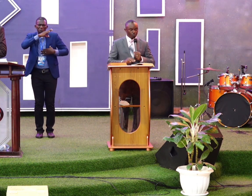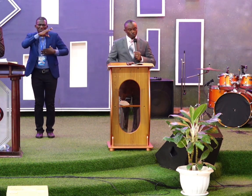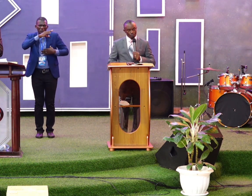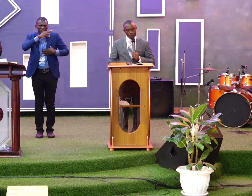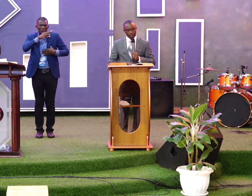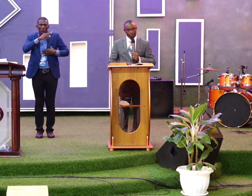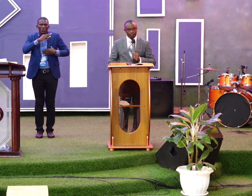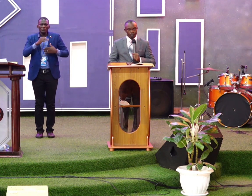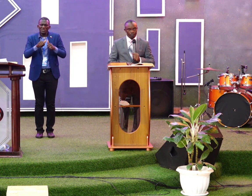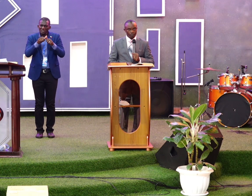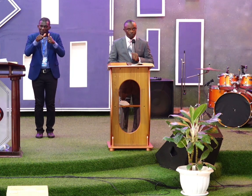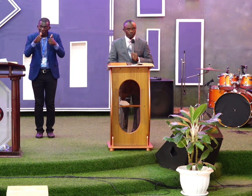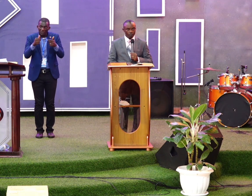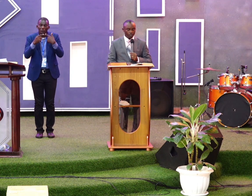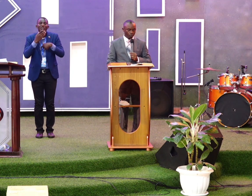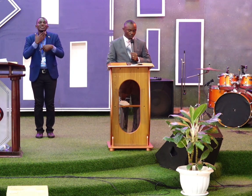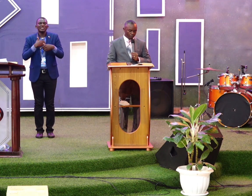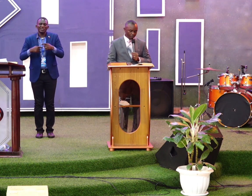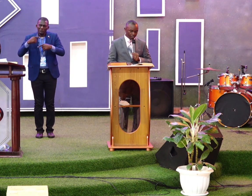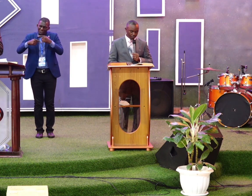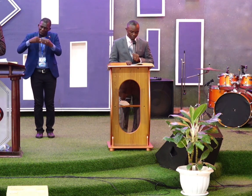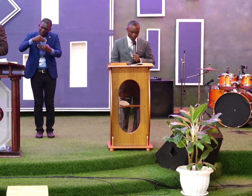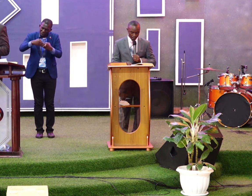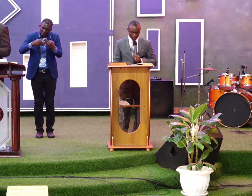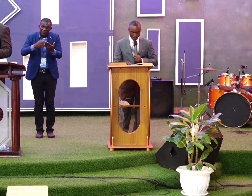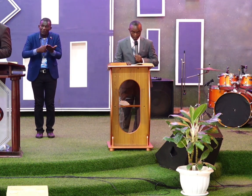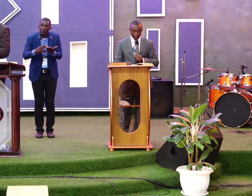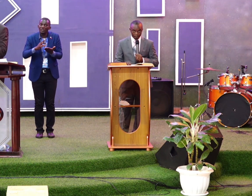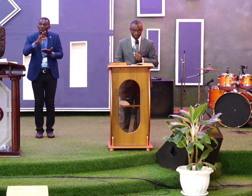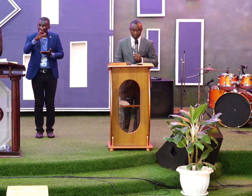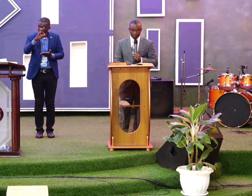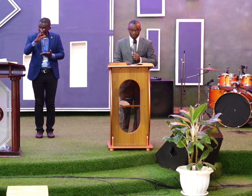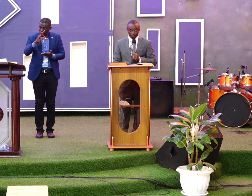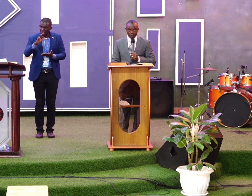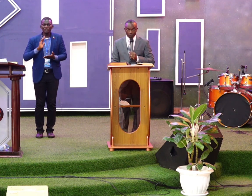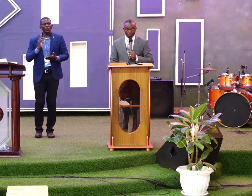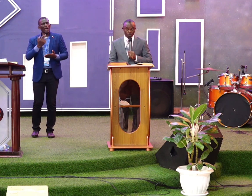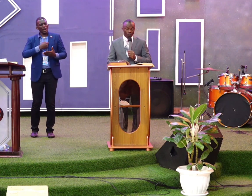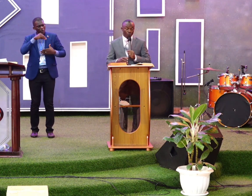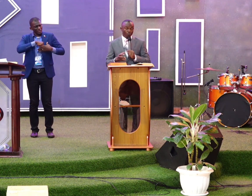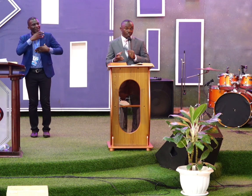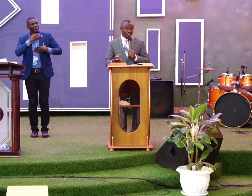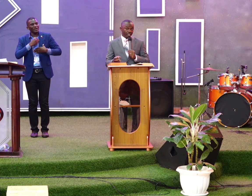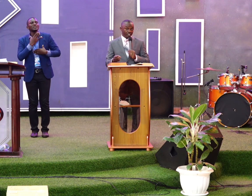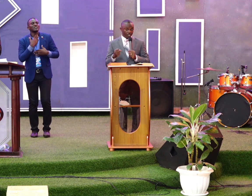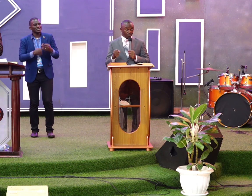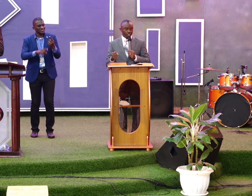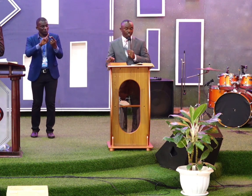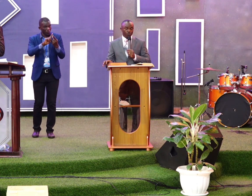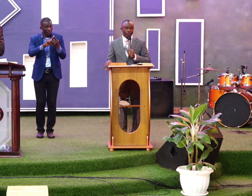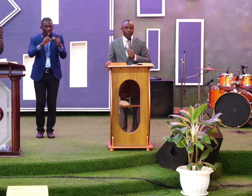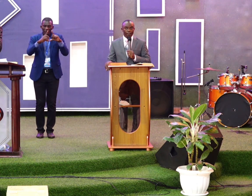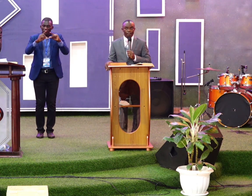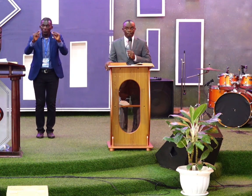kw'omuntu waffe w'omunda. Praise the Lord. Mukama yebazibwe. Our inner man needs the word of God. Omuntu waffe w'omunda yeetaaga ekigambo